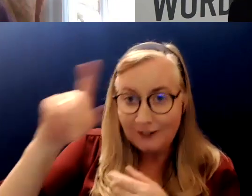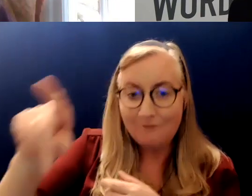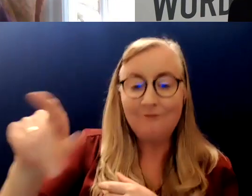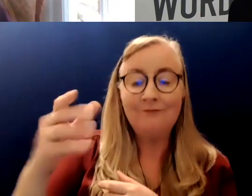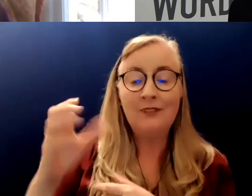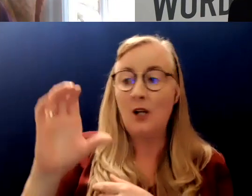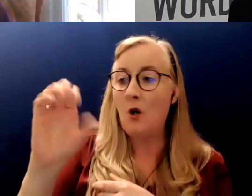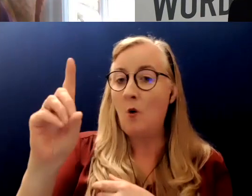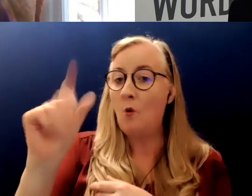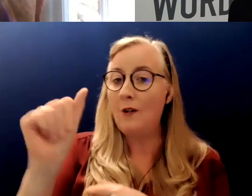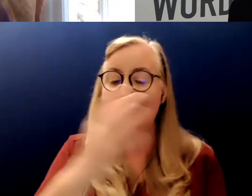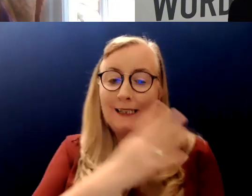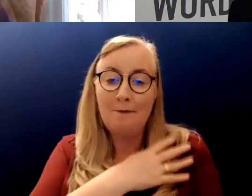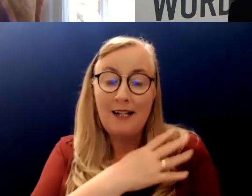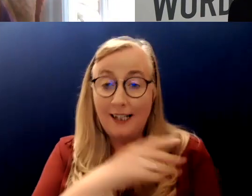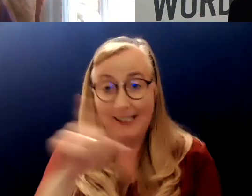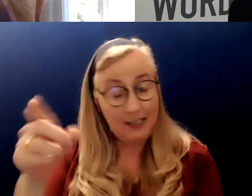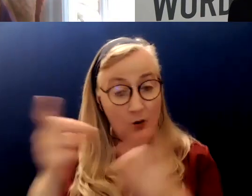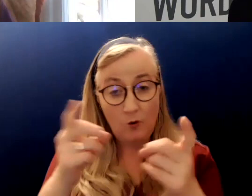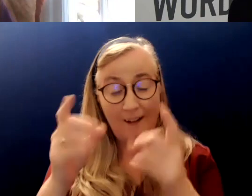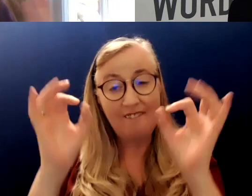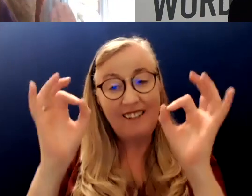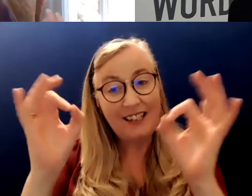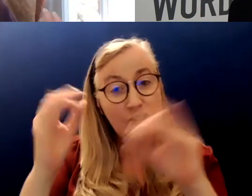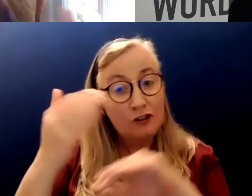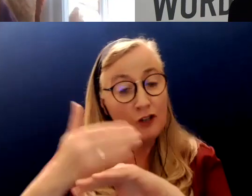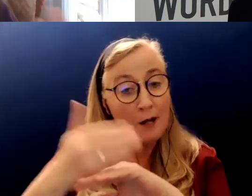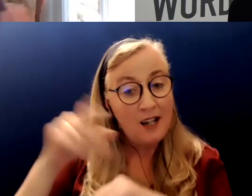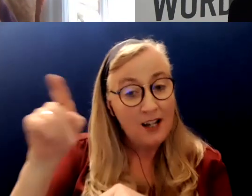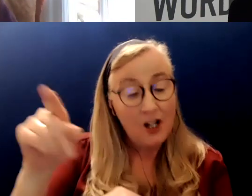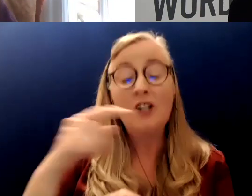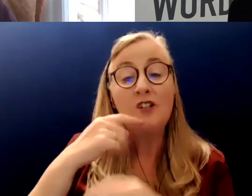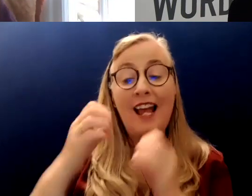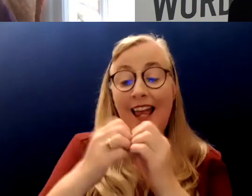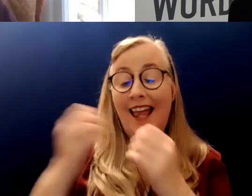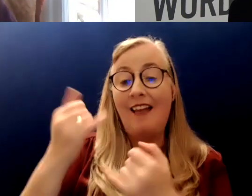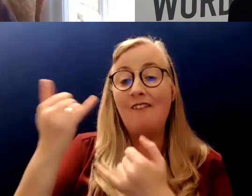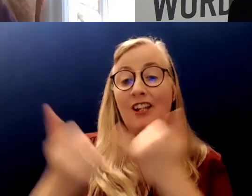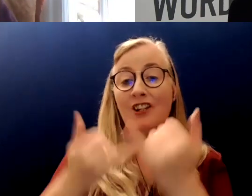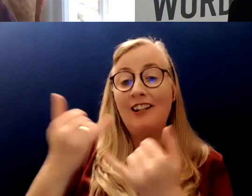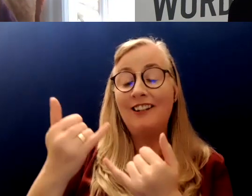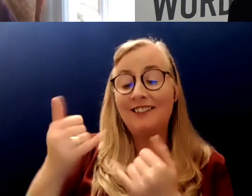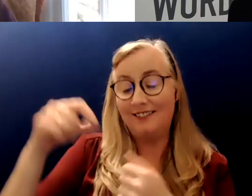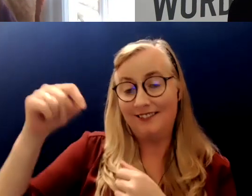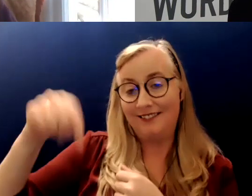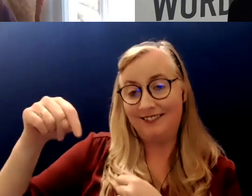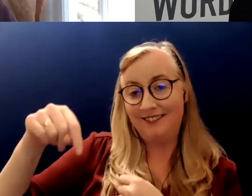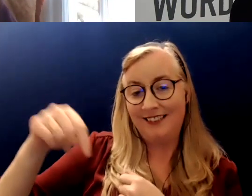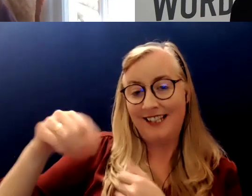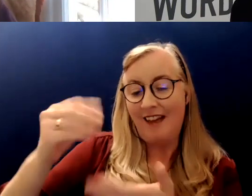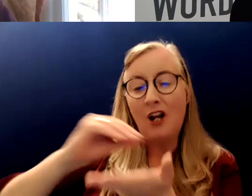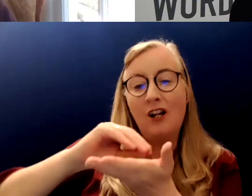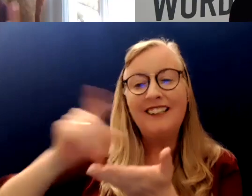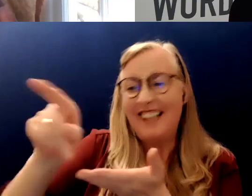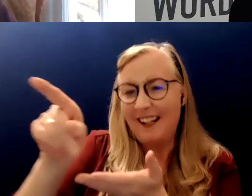Coda committee that's done a fabulous job. So they annually they get these written essays